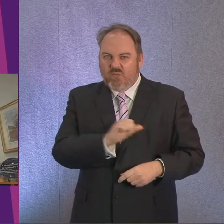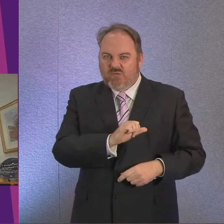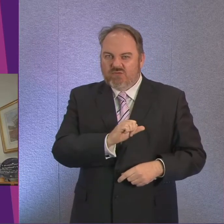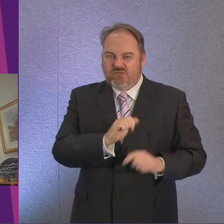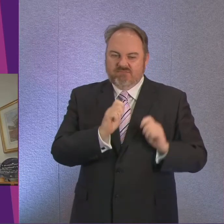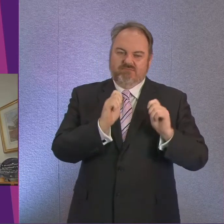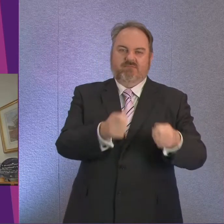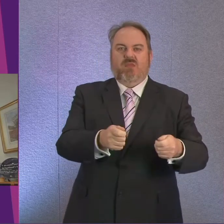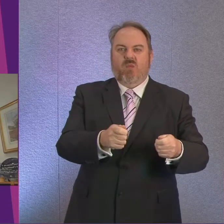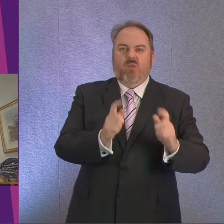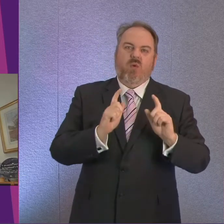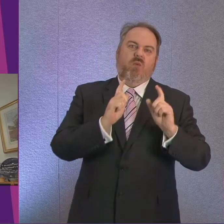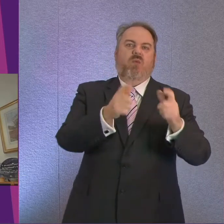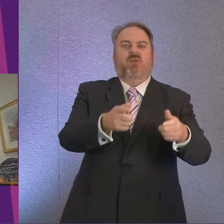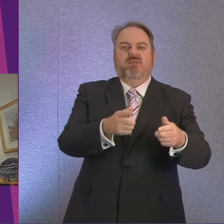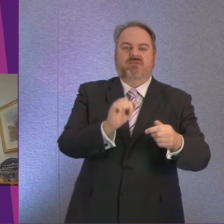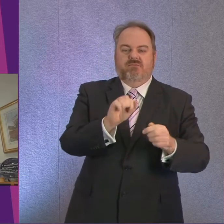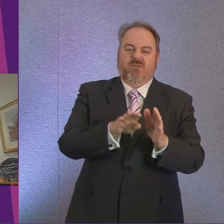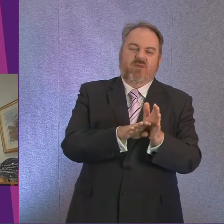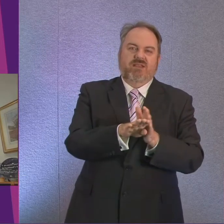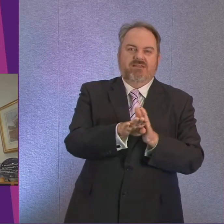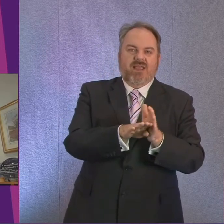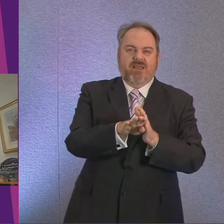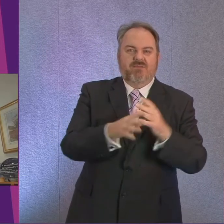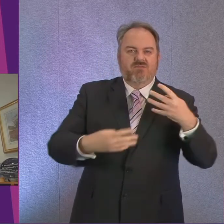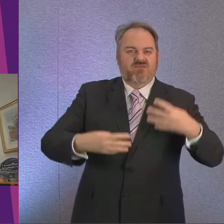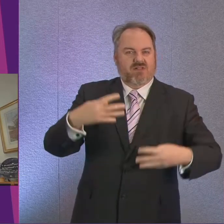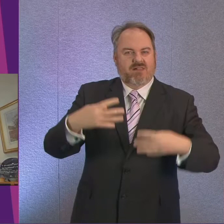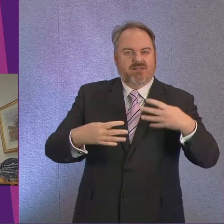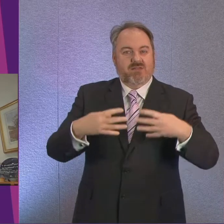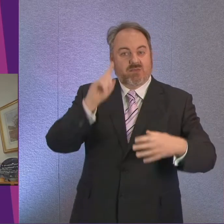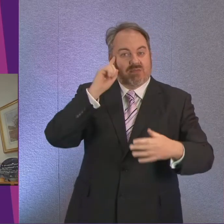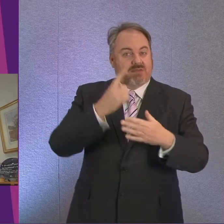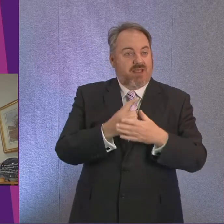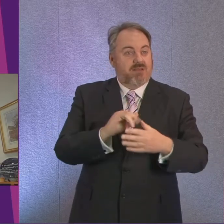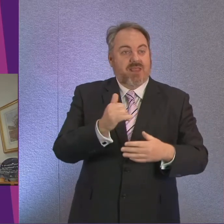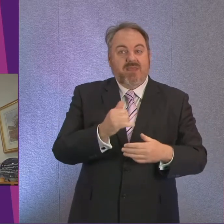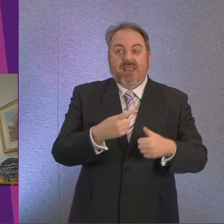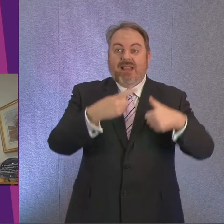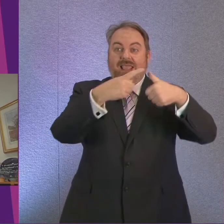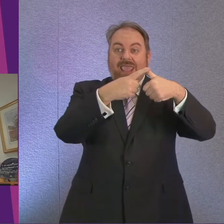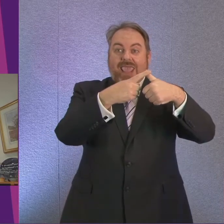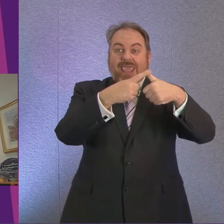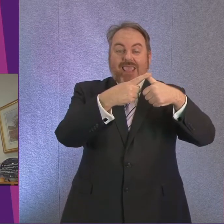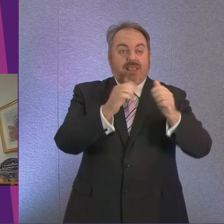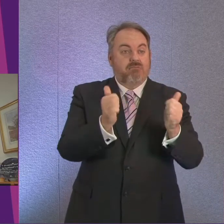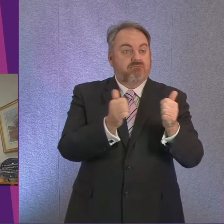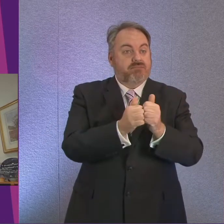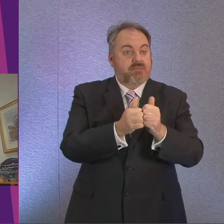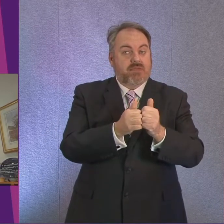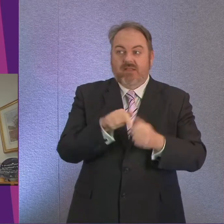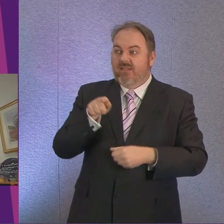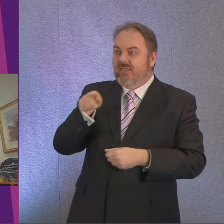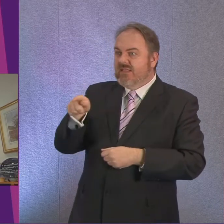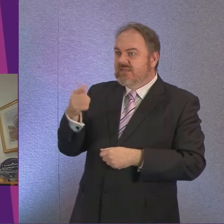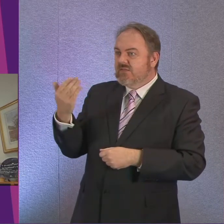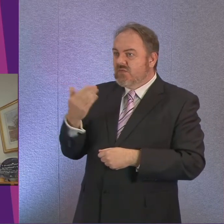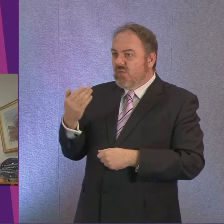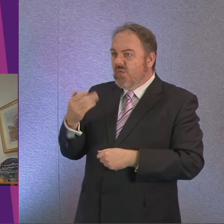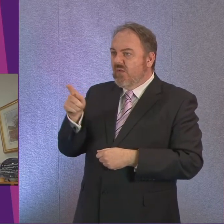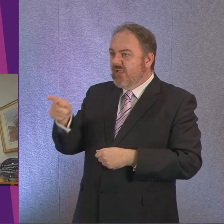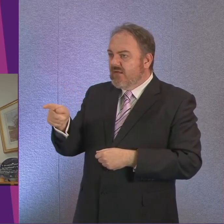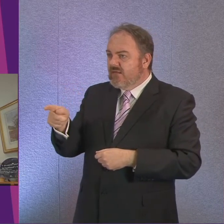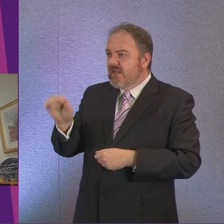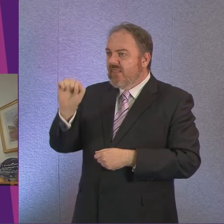of the country to make sure that an A grade in one school is essentially achieved with the